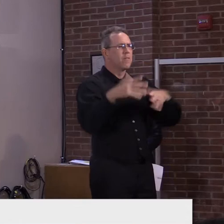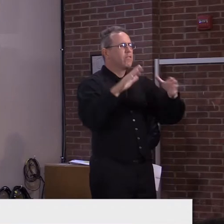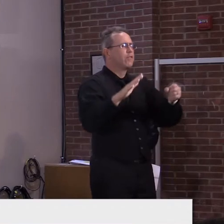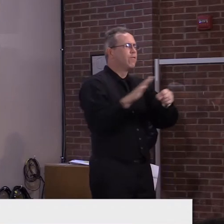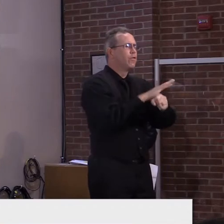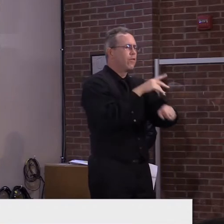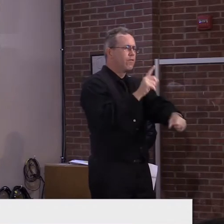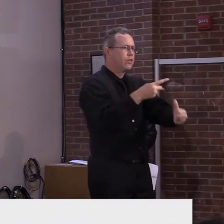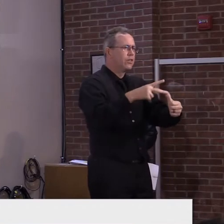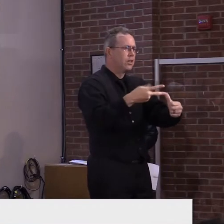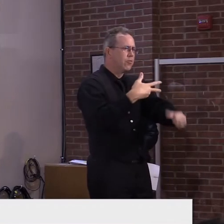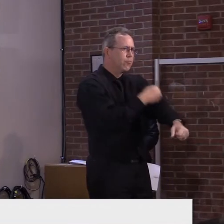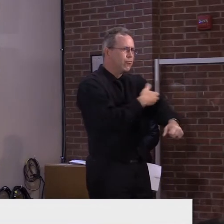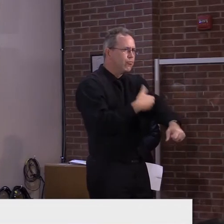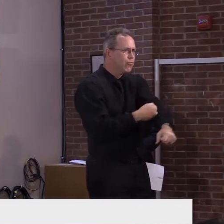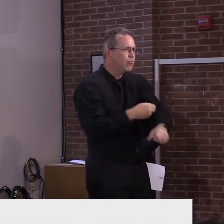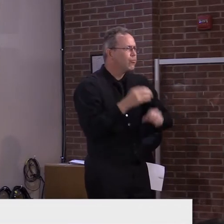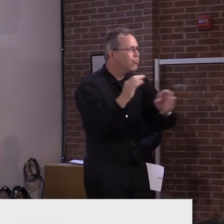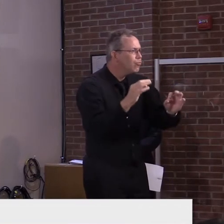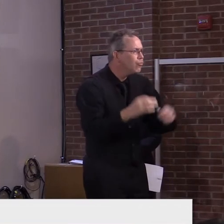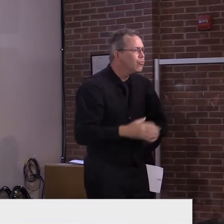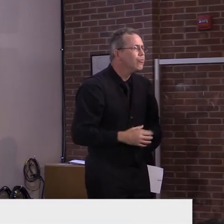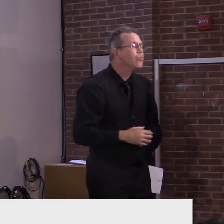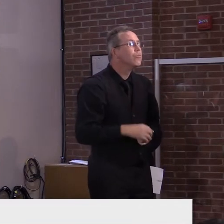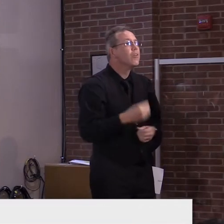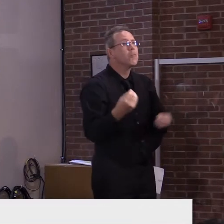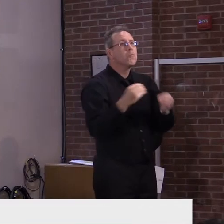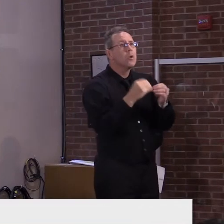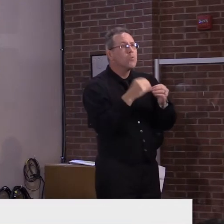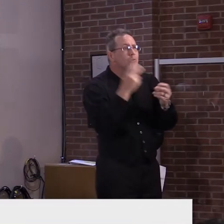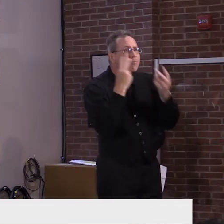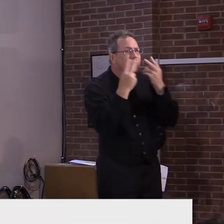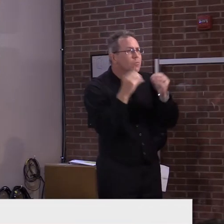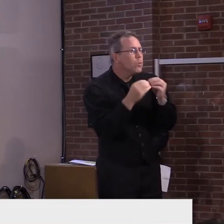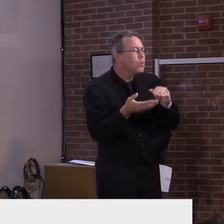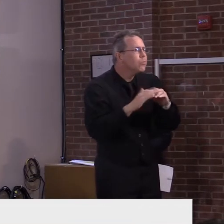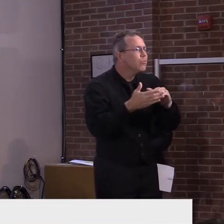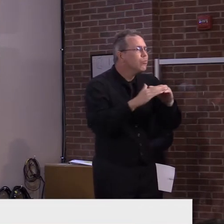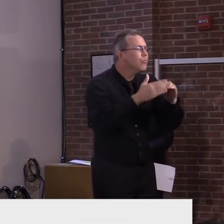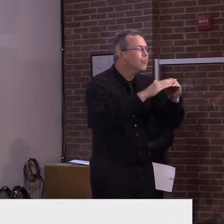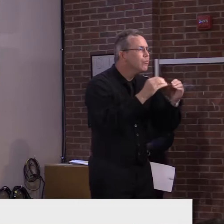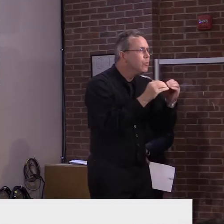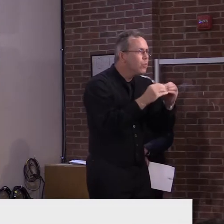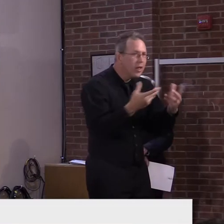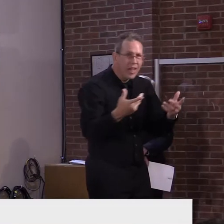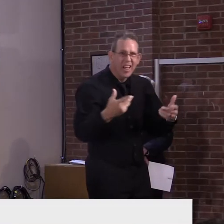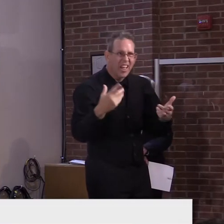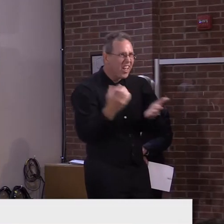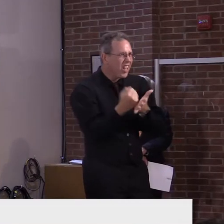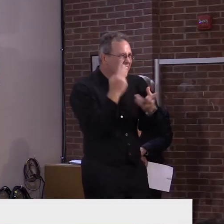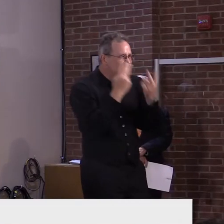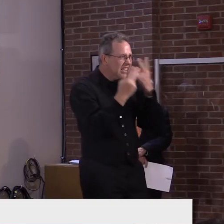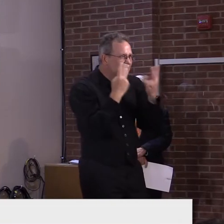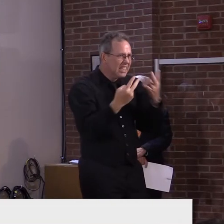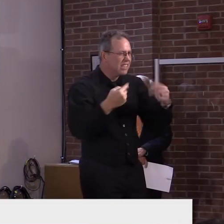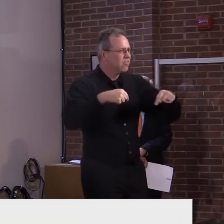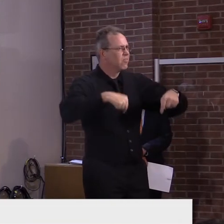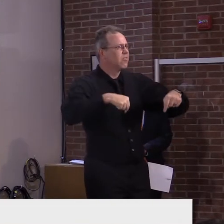day. As a result, we're better protected than any other state from Delta, and the data shows